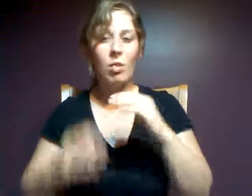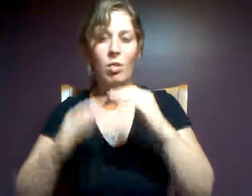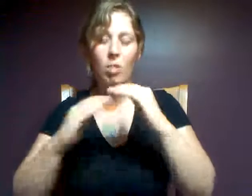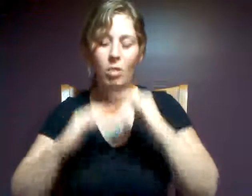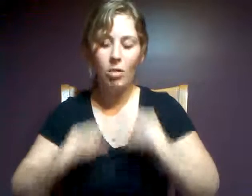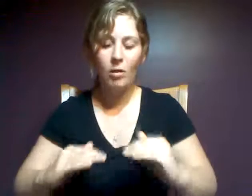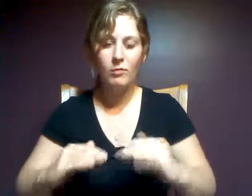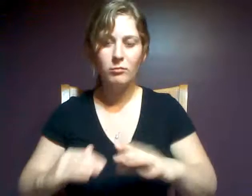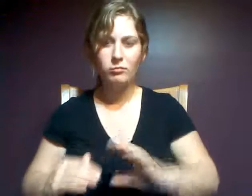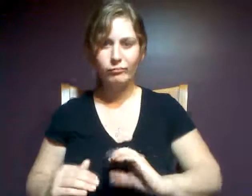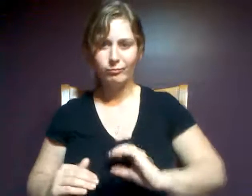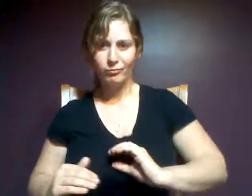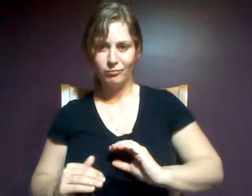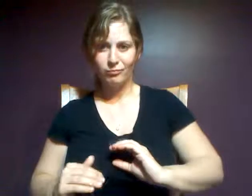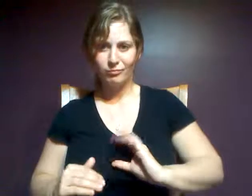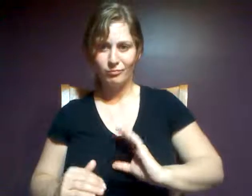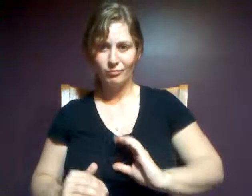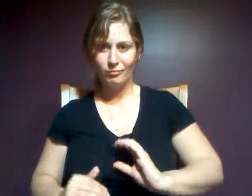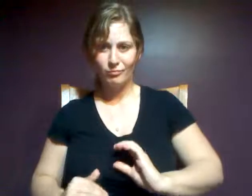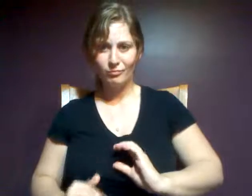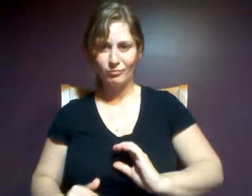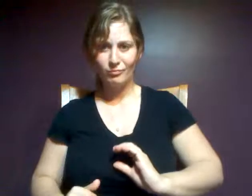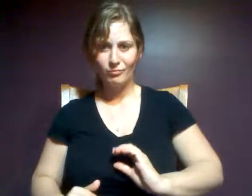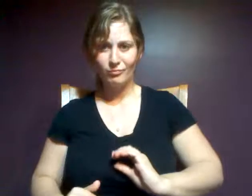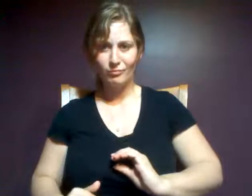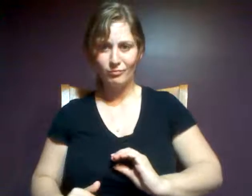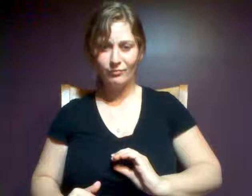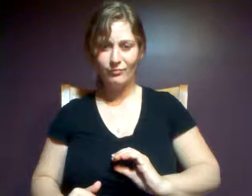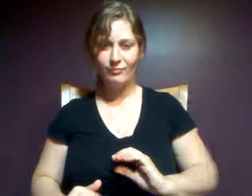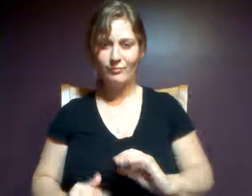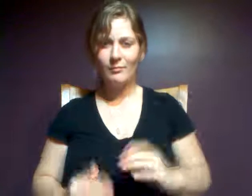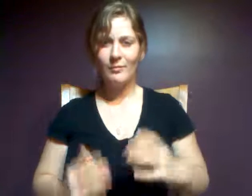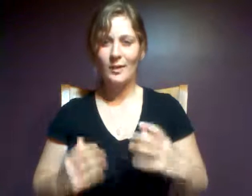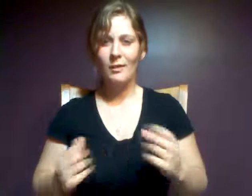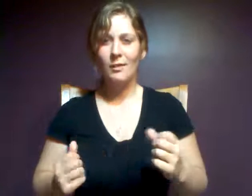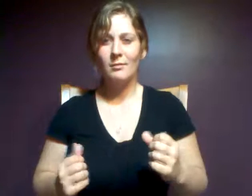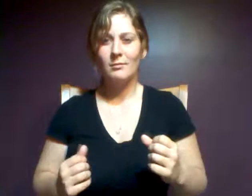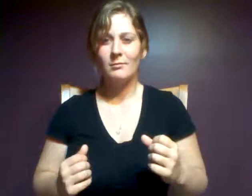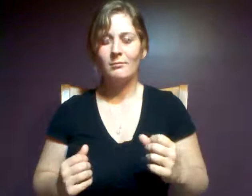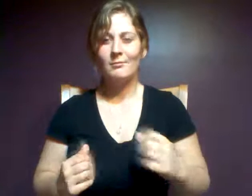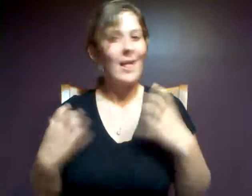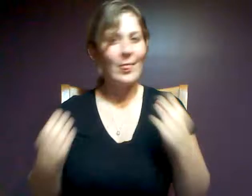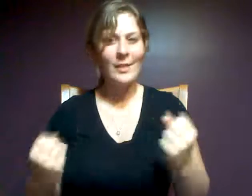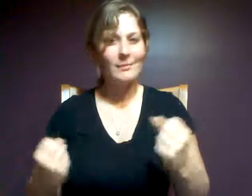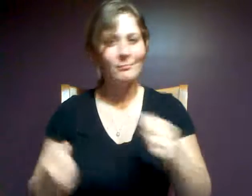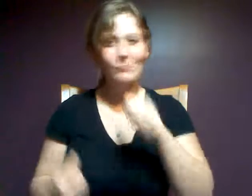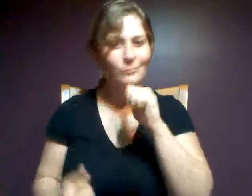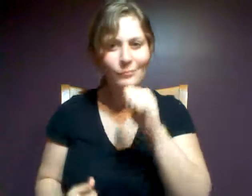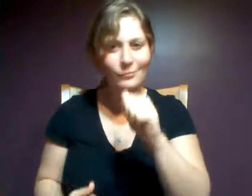vegetables, partake in more unhealthy weight control practices that can lead to eating disorders. They have lower